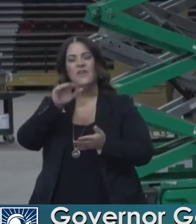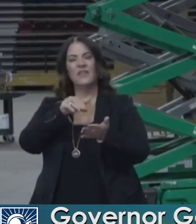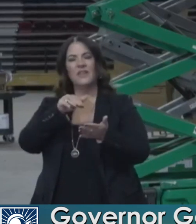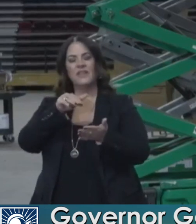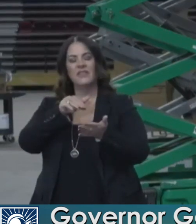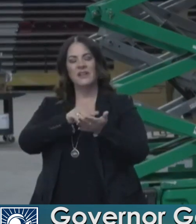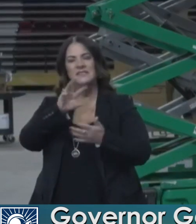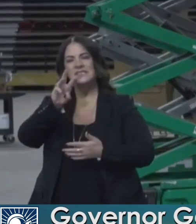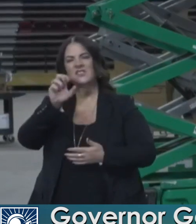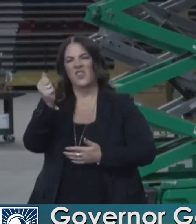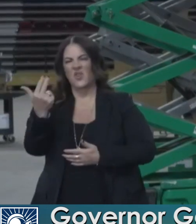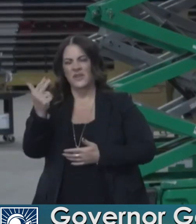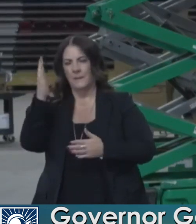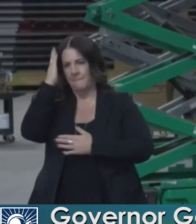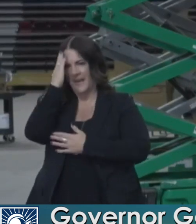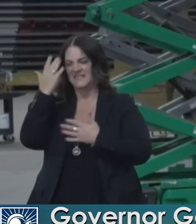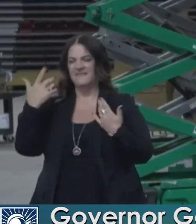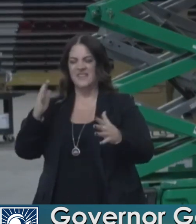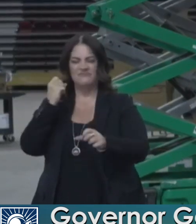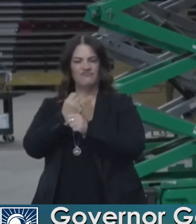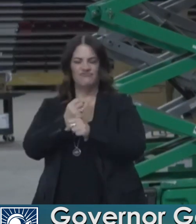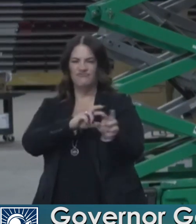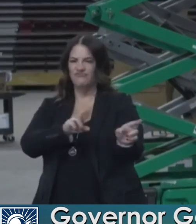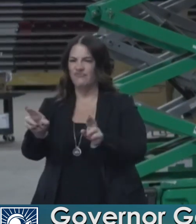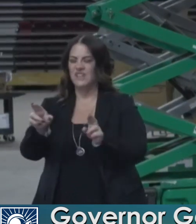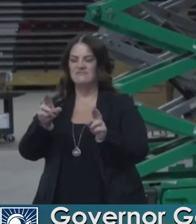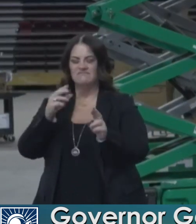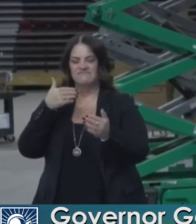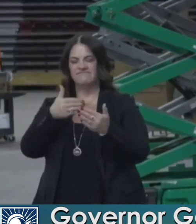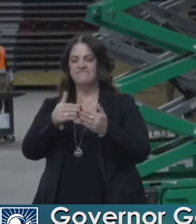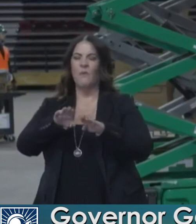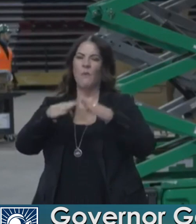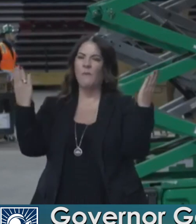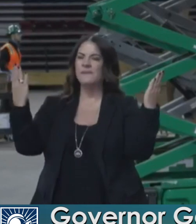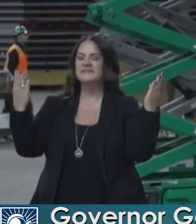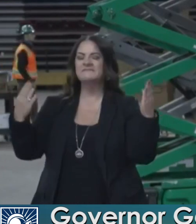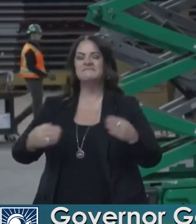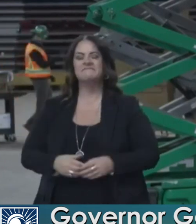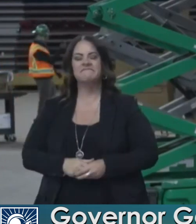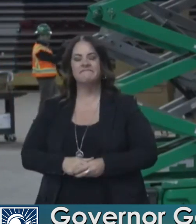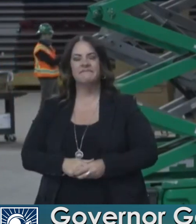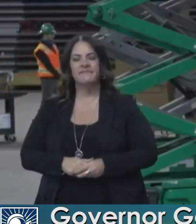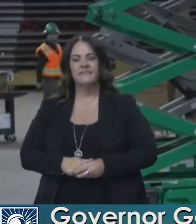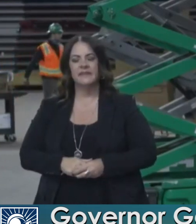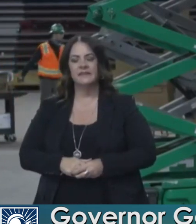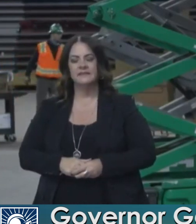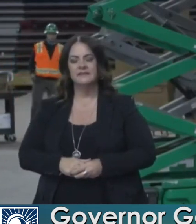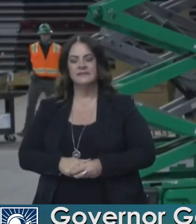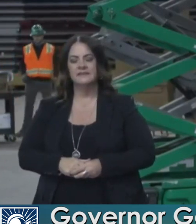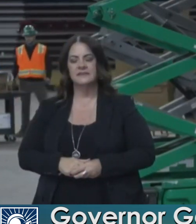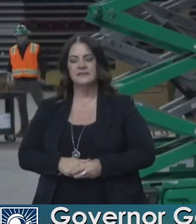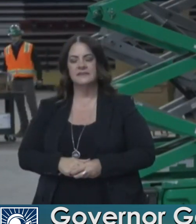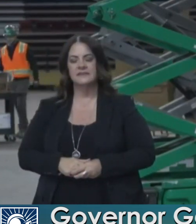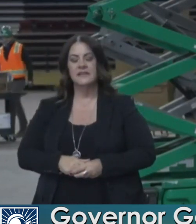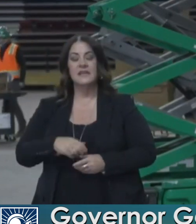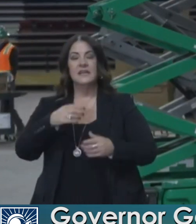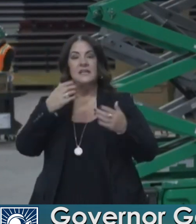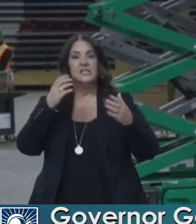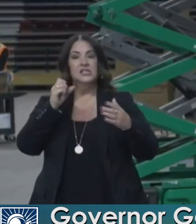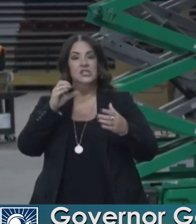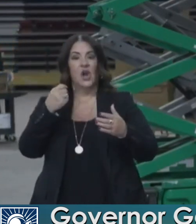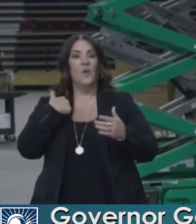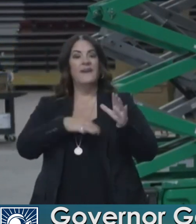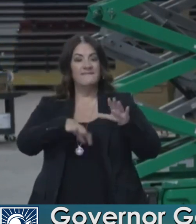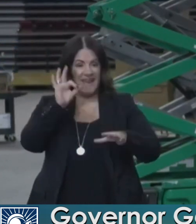4,613 beds that we have locked down and ready to go with. That said, it's one thing to have the beds, it's another to have the personnel.